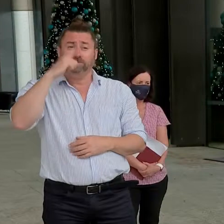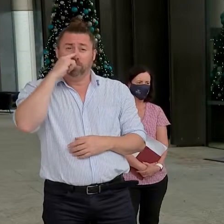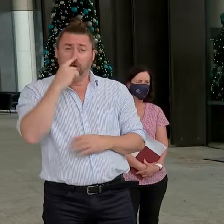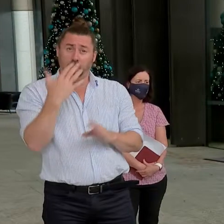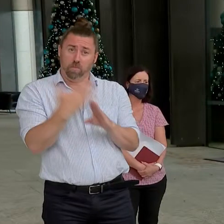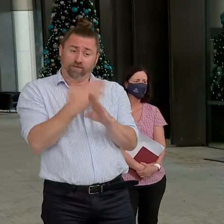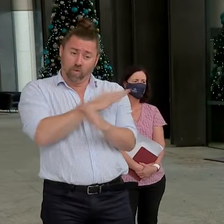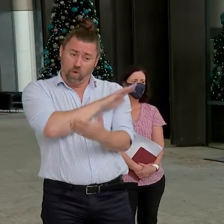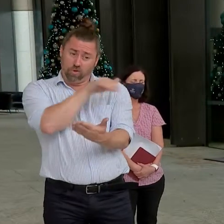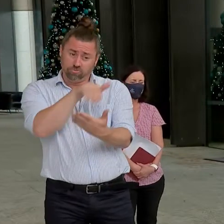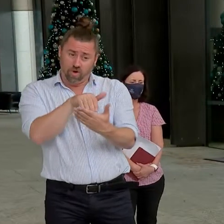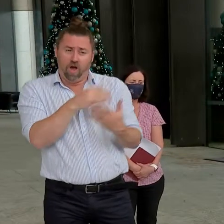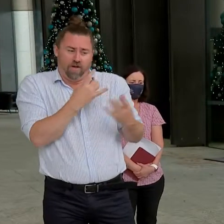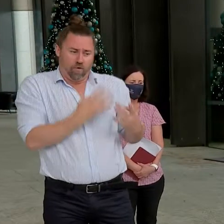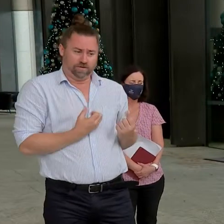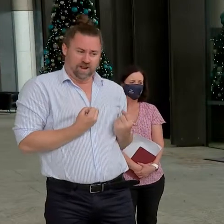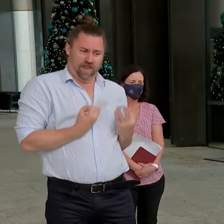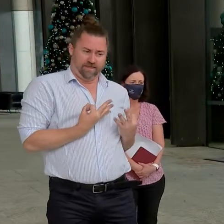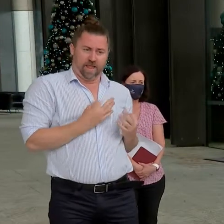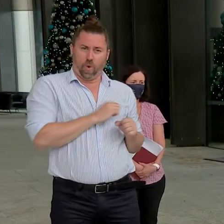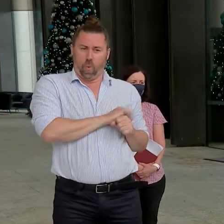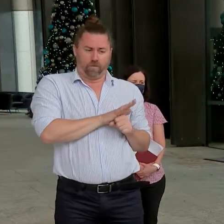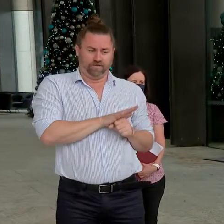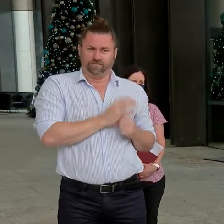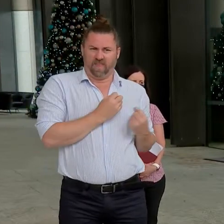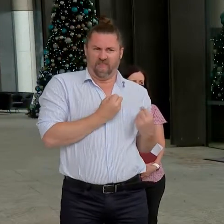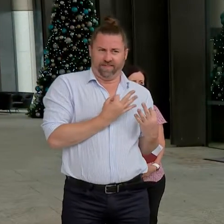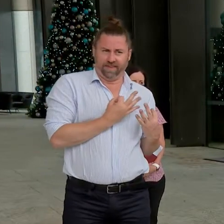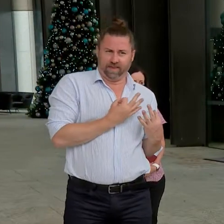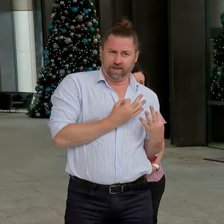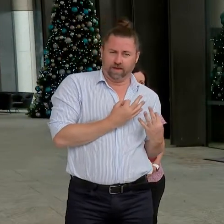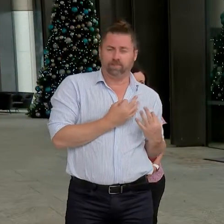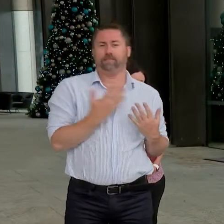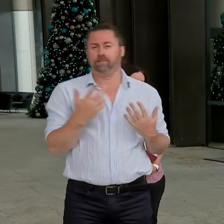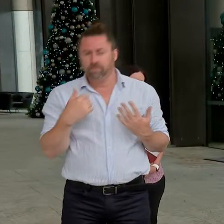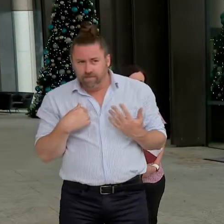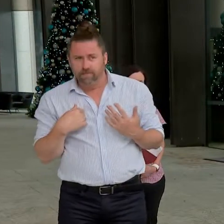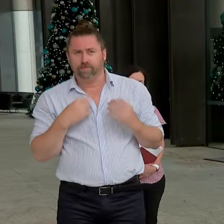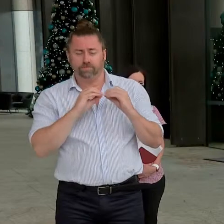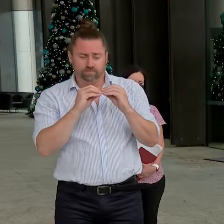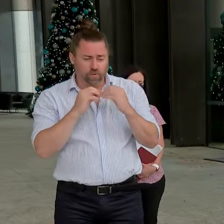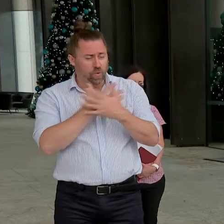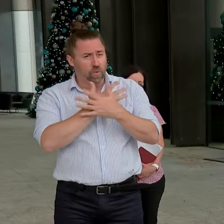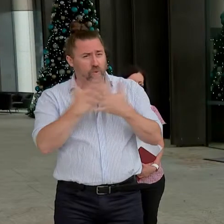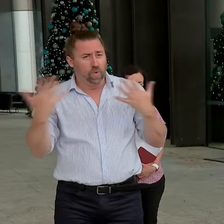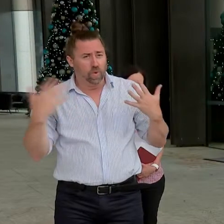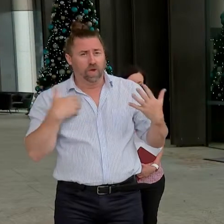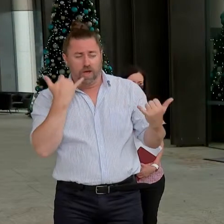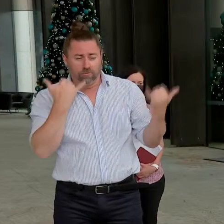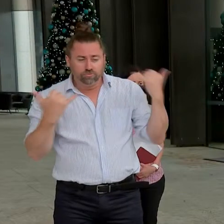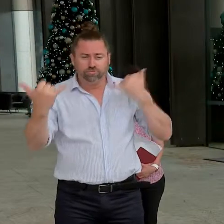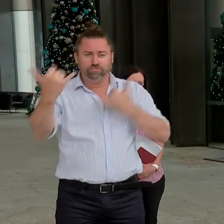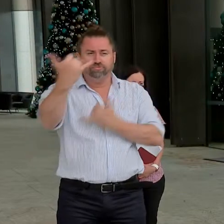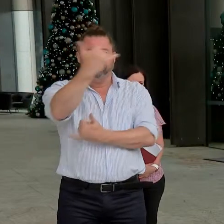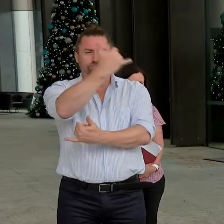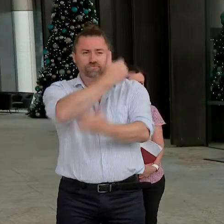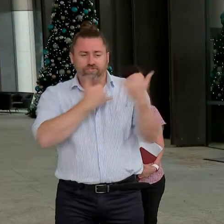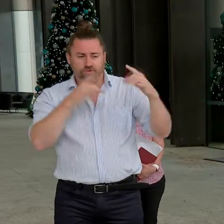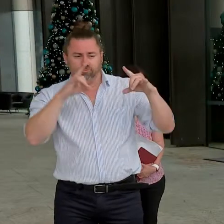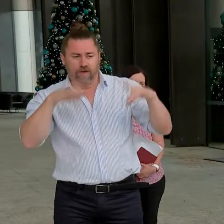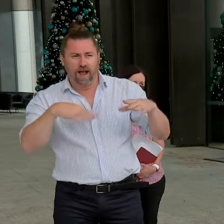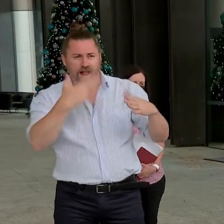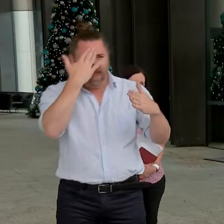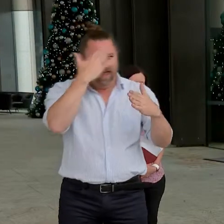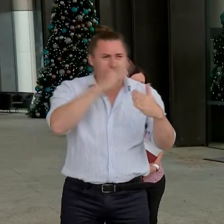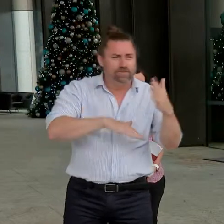border. So I have discussed this at length with my colleagues and many experts in the field. On the